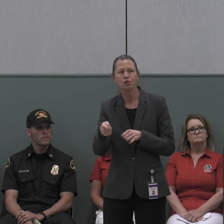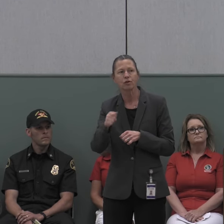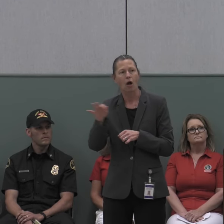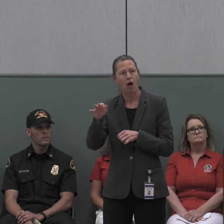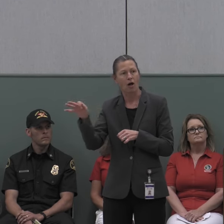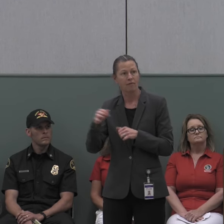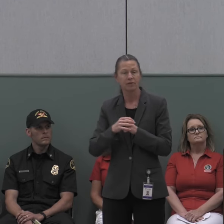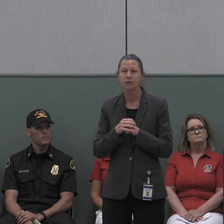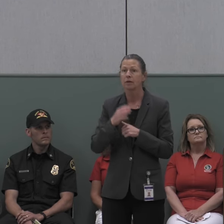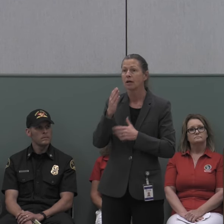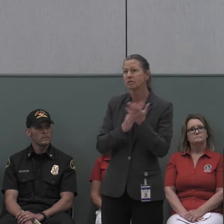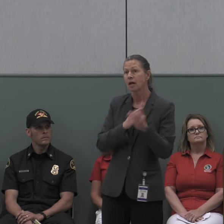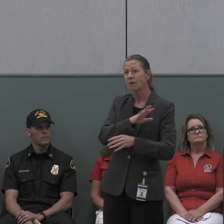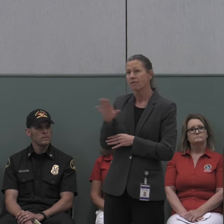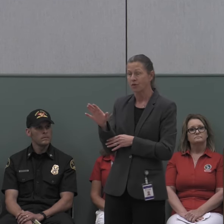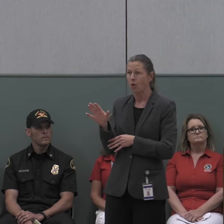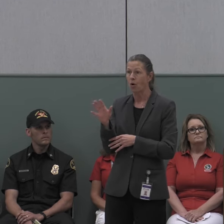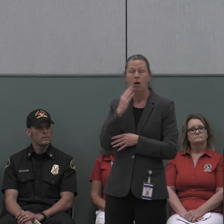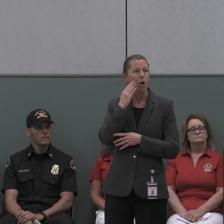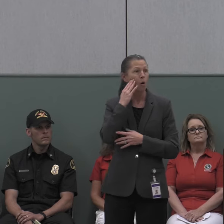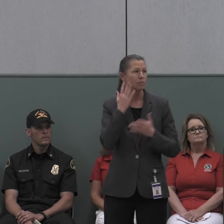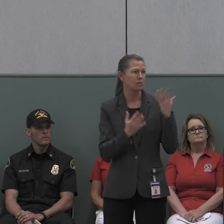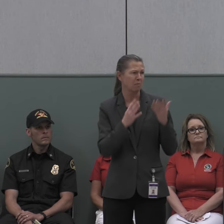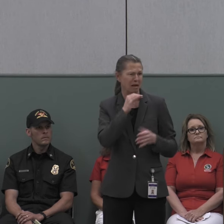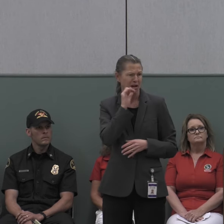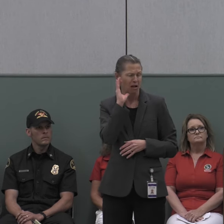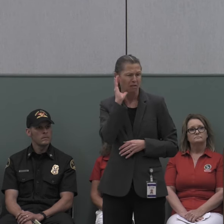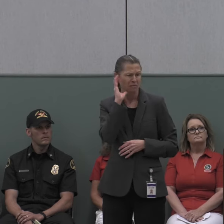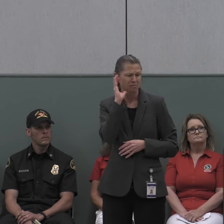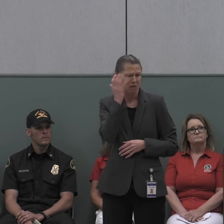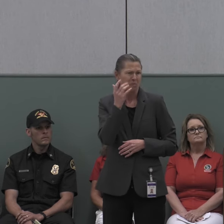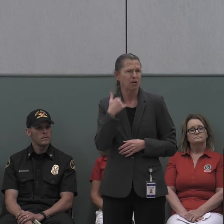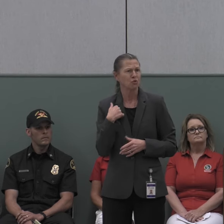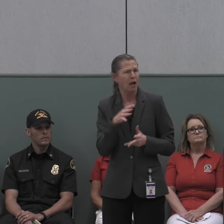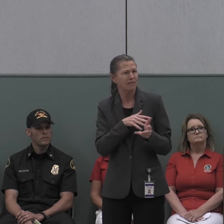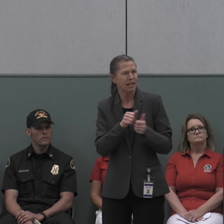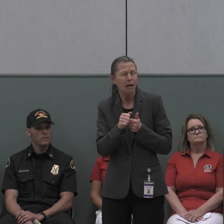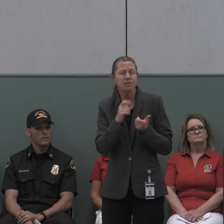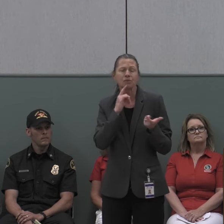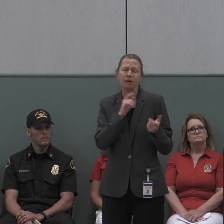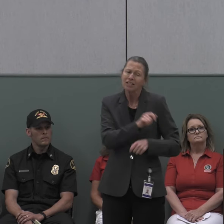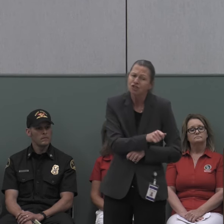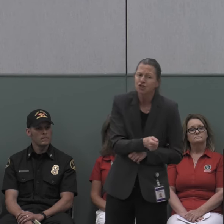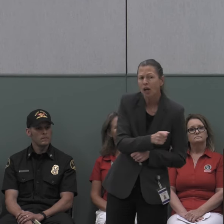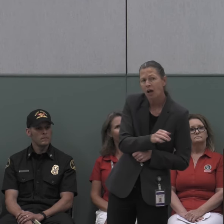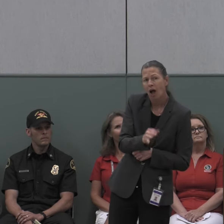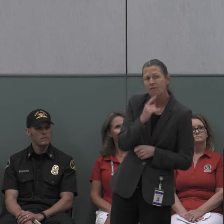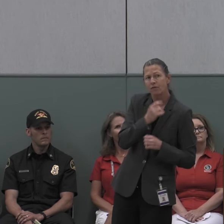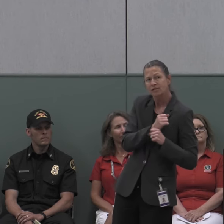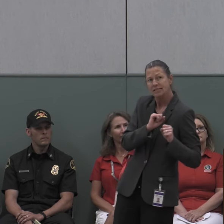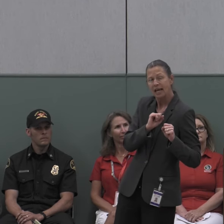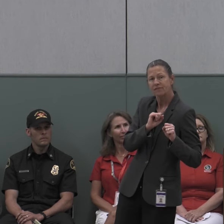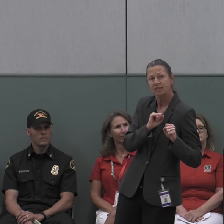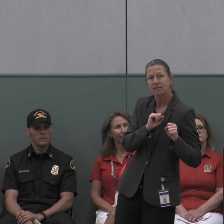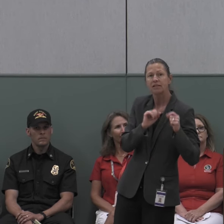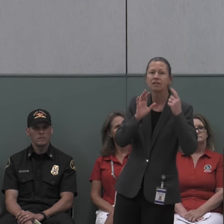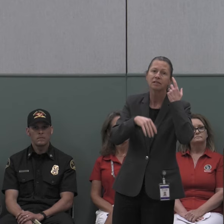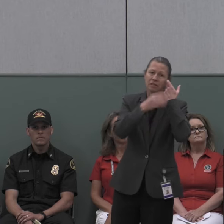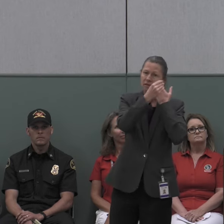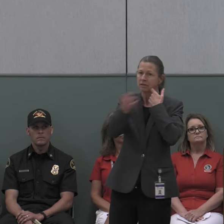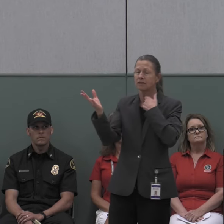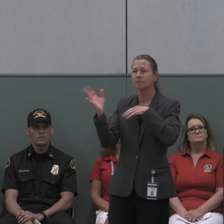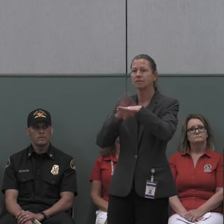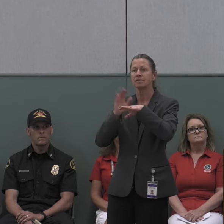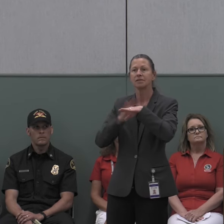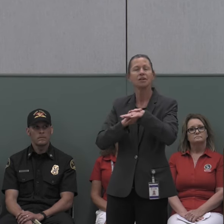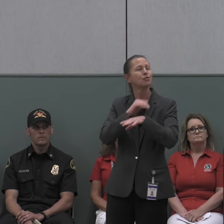your houses may not appear to have any damage and you shut them off for safety reasons. The one thing that I do want to say is please do not turn your